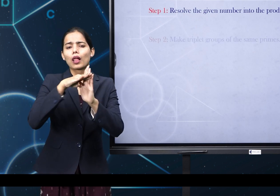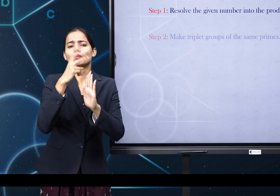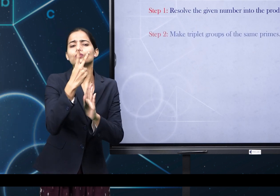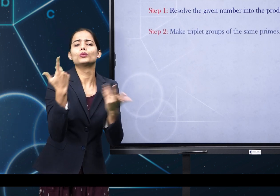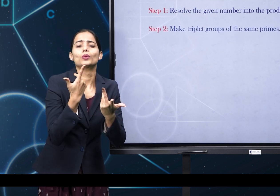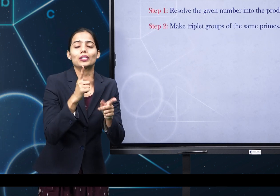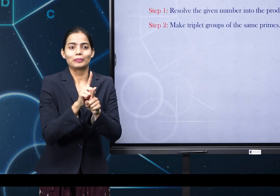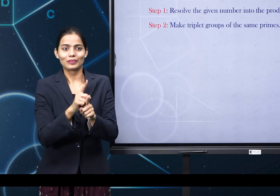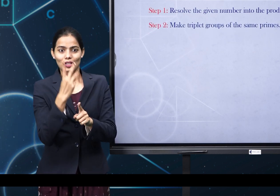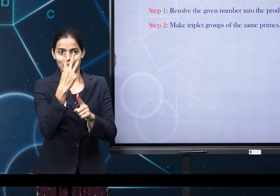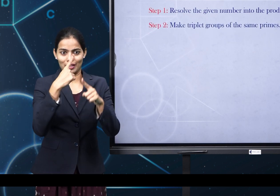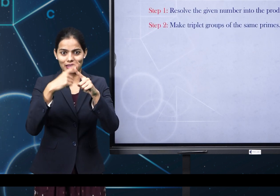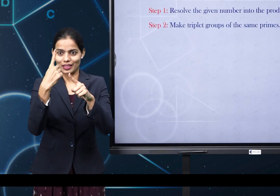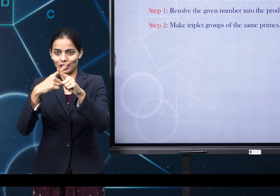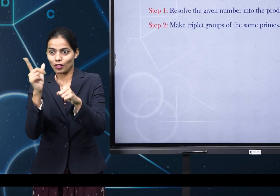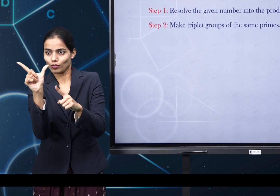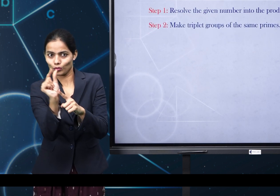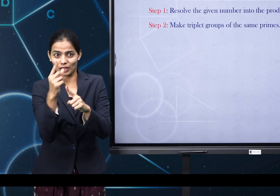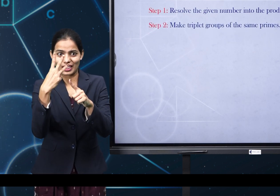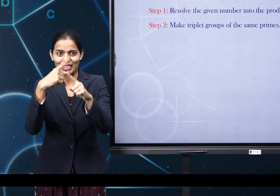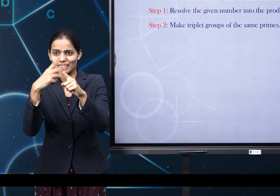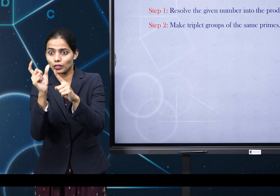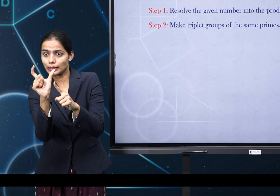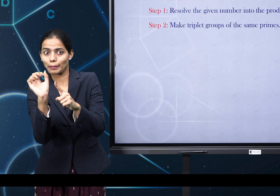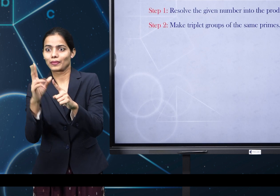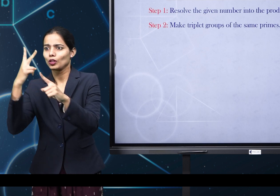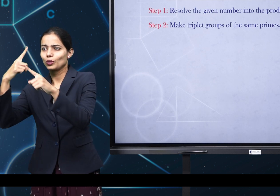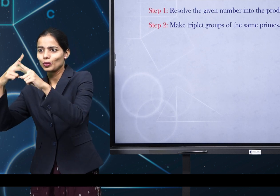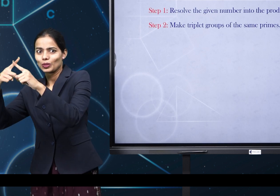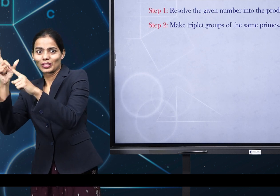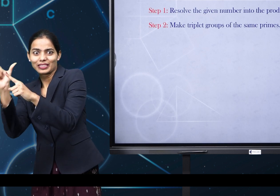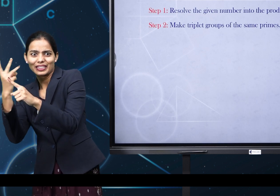Step 2. Make triplet groups of the same primes.